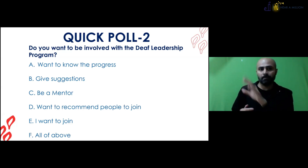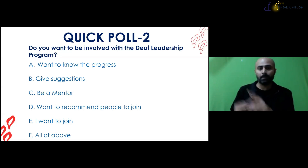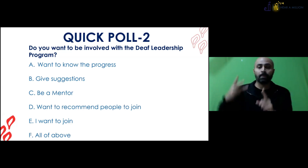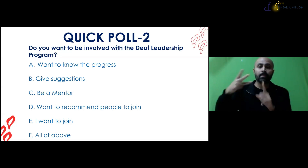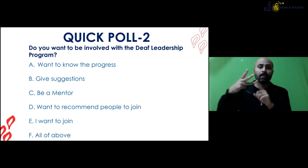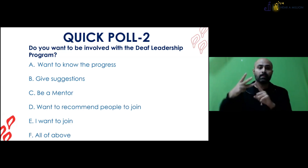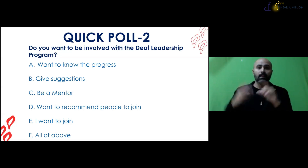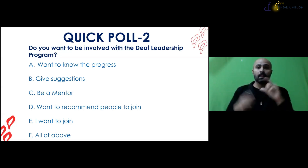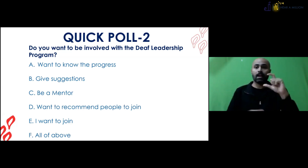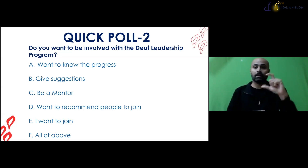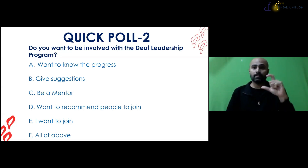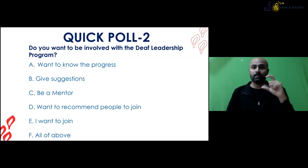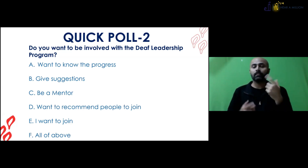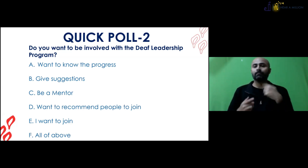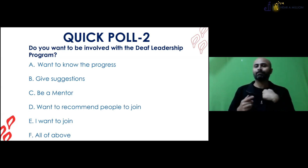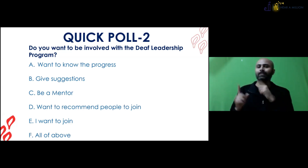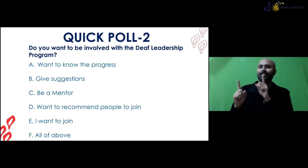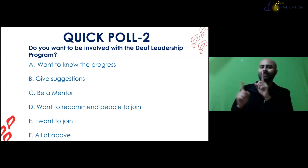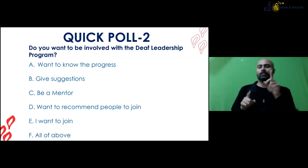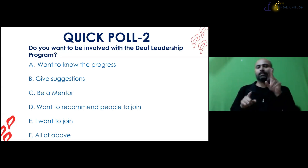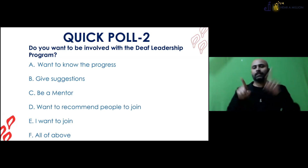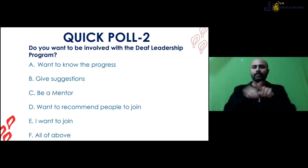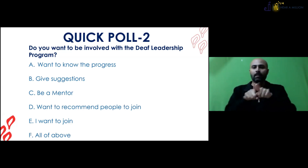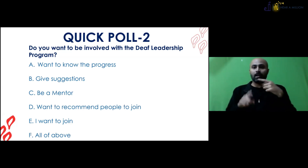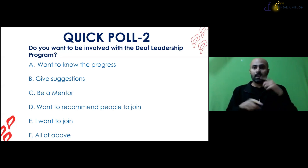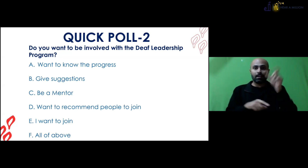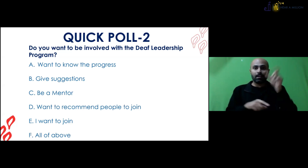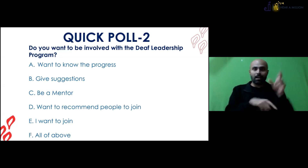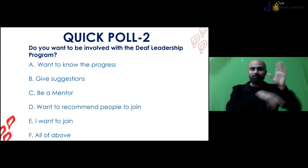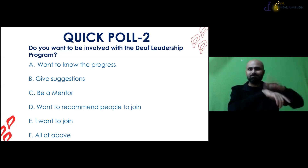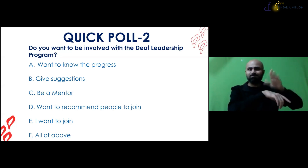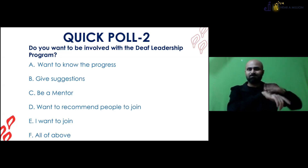support. Third one, C.